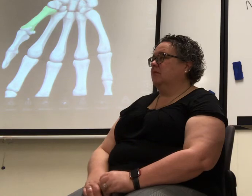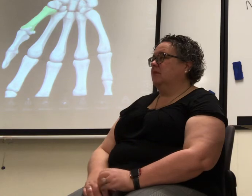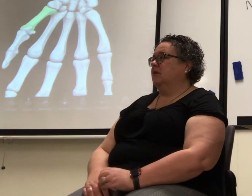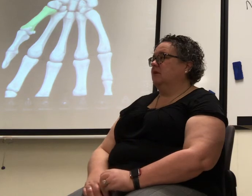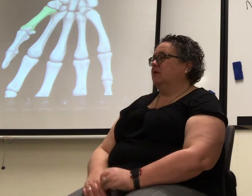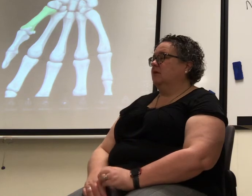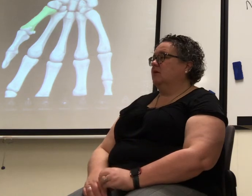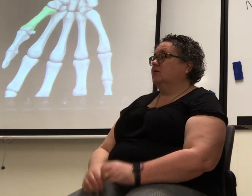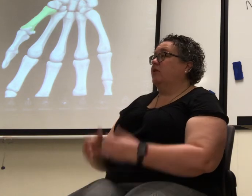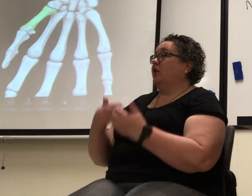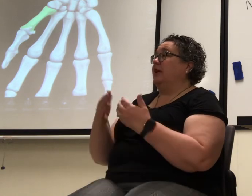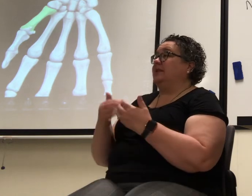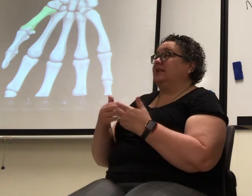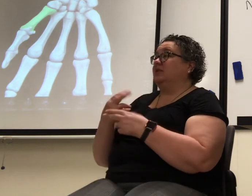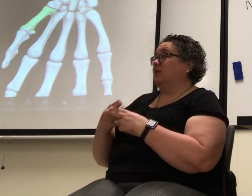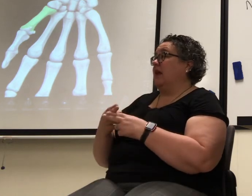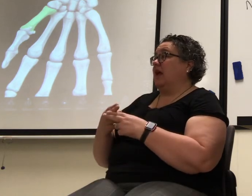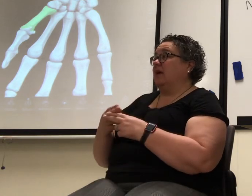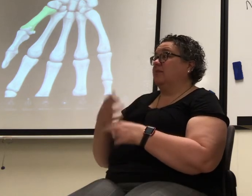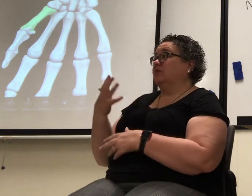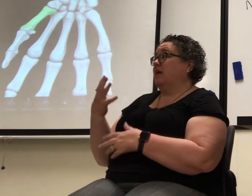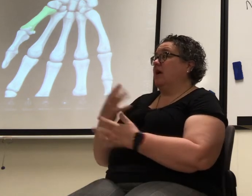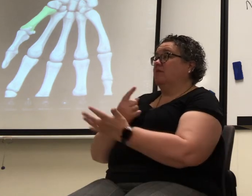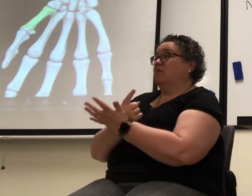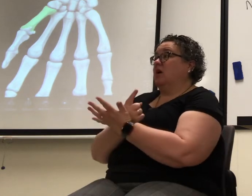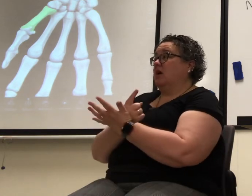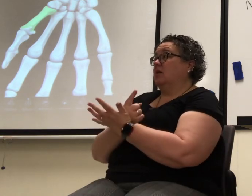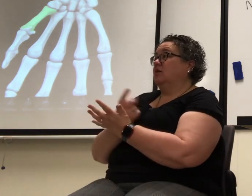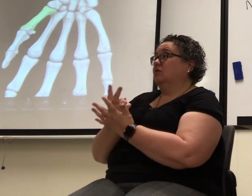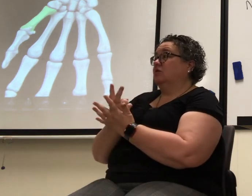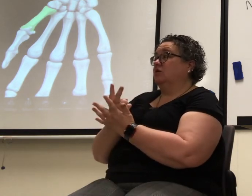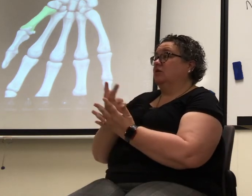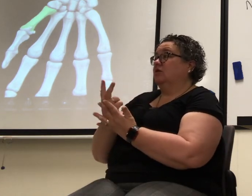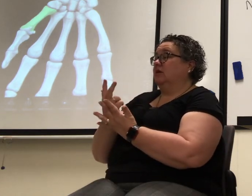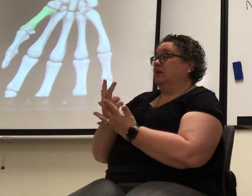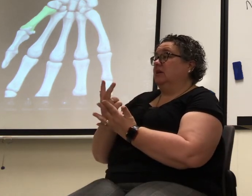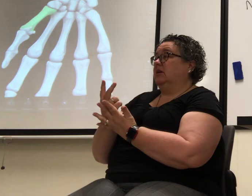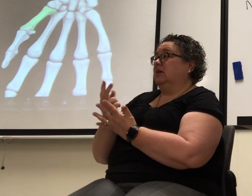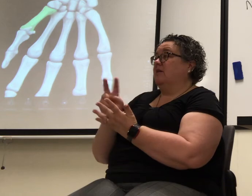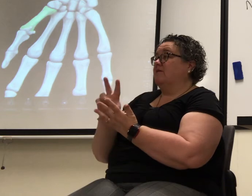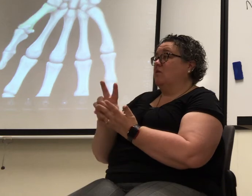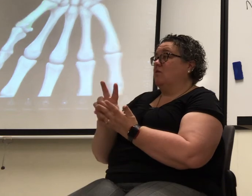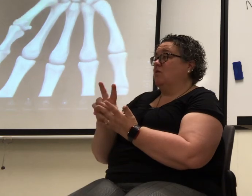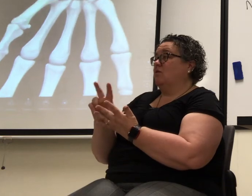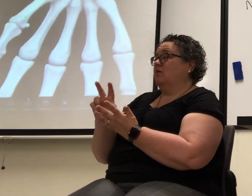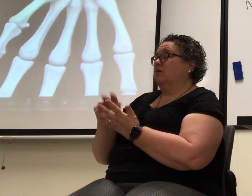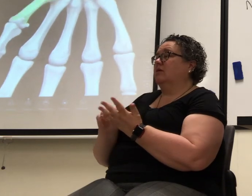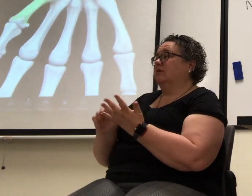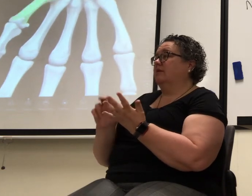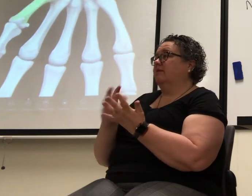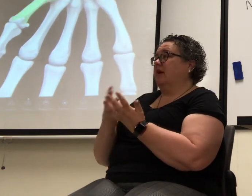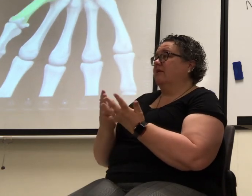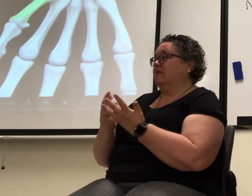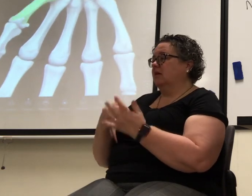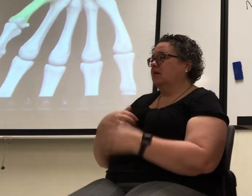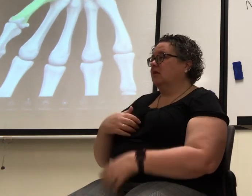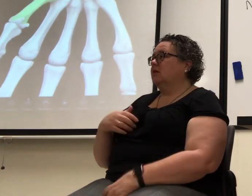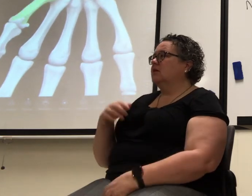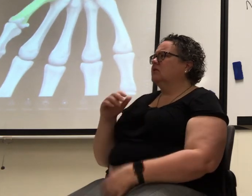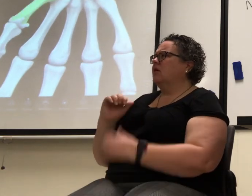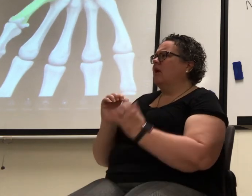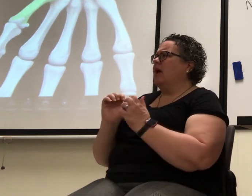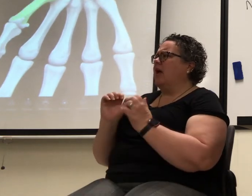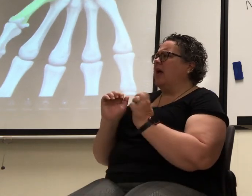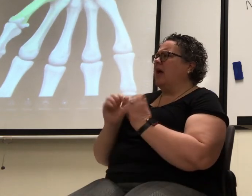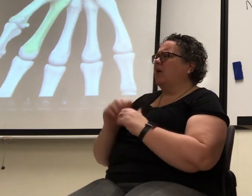So they're easy to name. There are 5 of them. They're called miniature long bones, which is an oxymoron. There's how can you be long and miniature at the